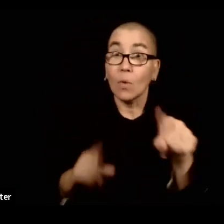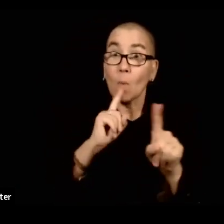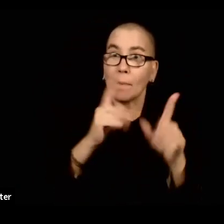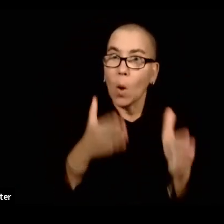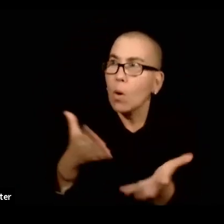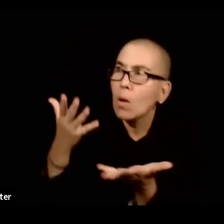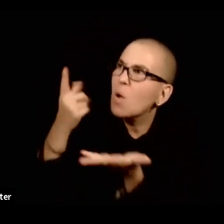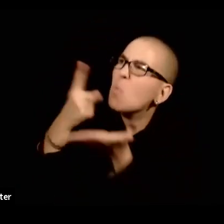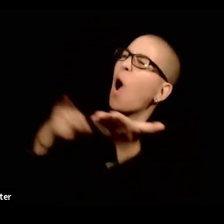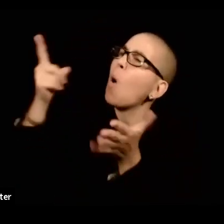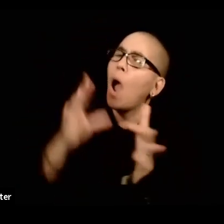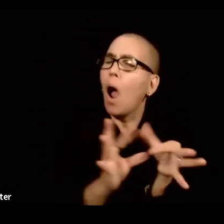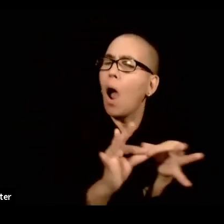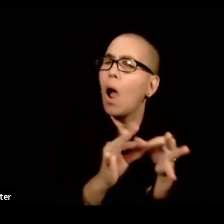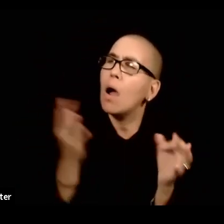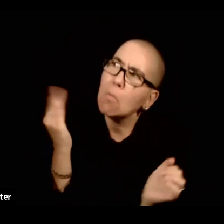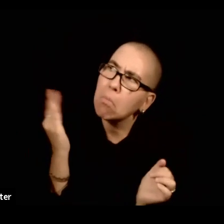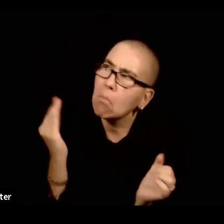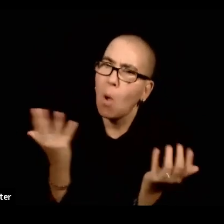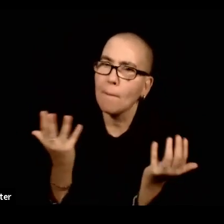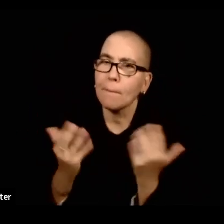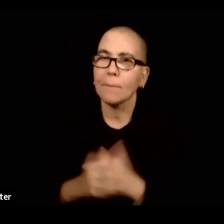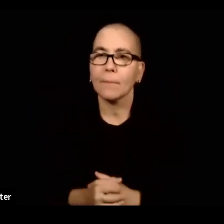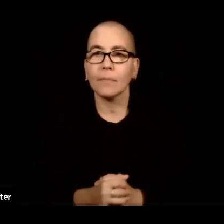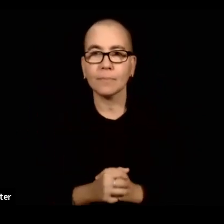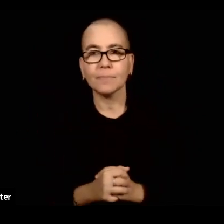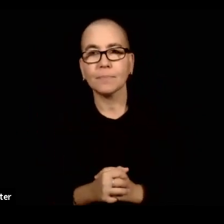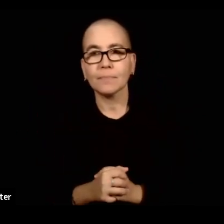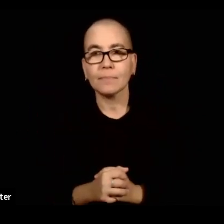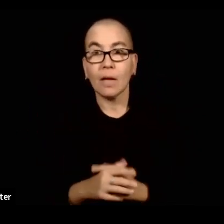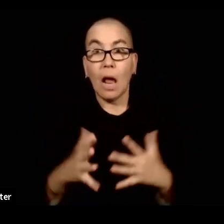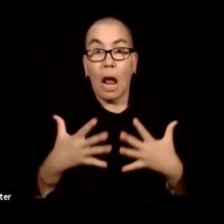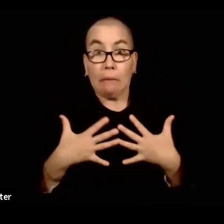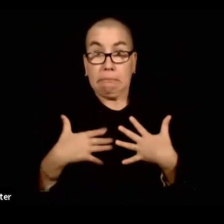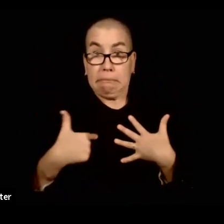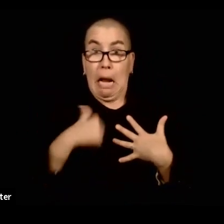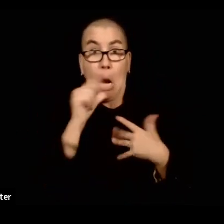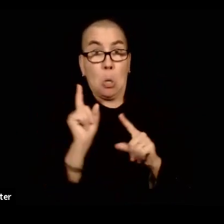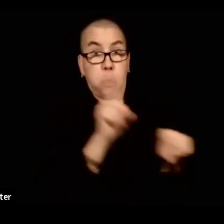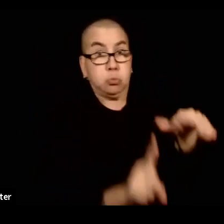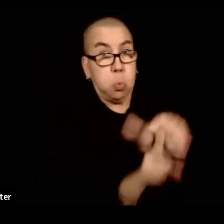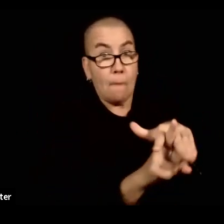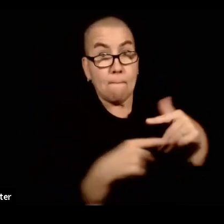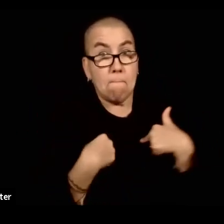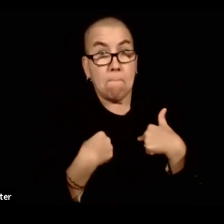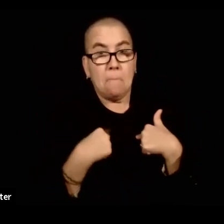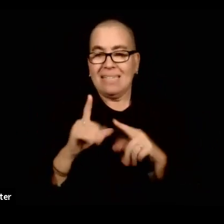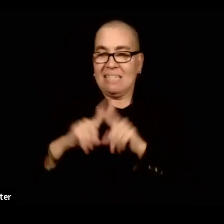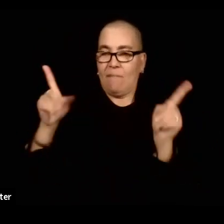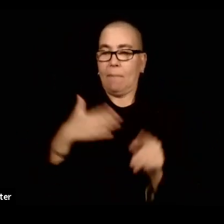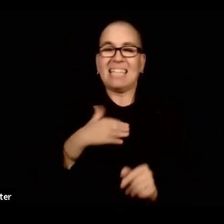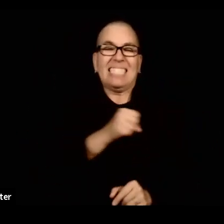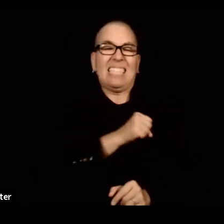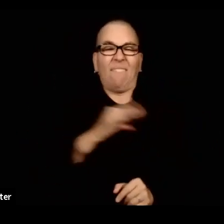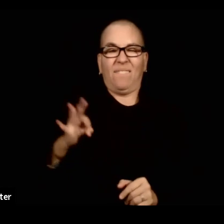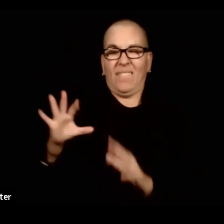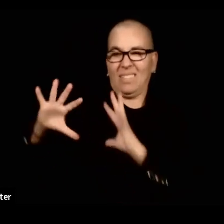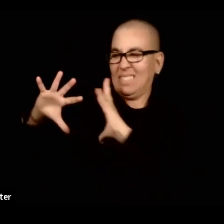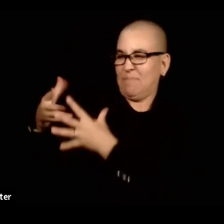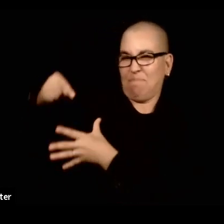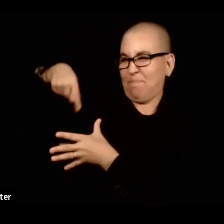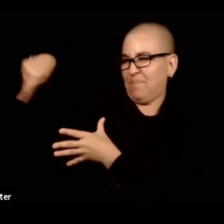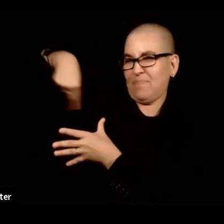I was not the person that was part of the conversations, but I can tell you that our biggest concern is,